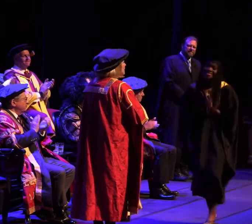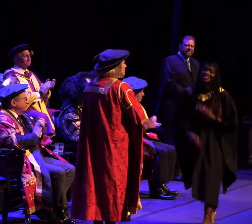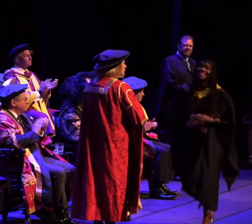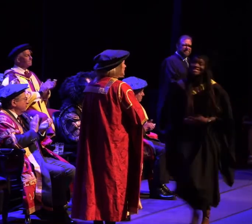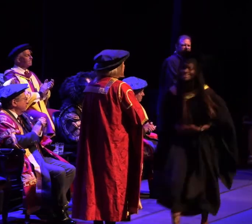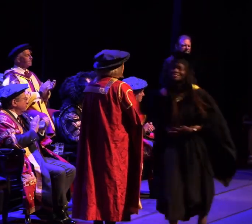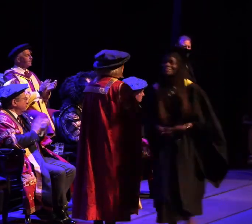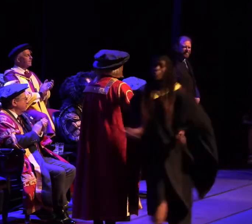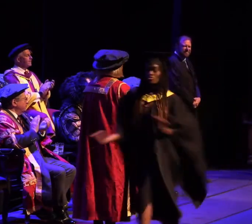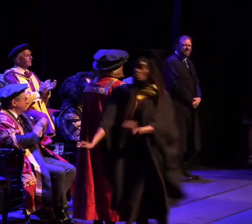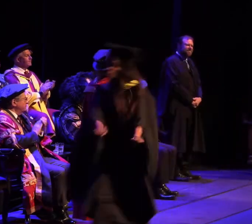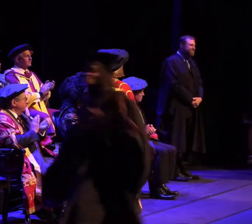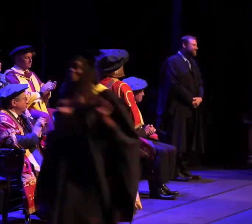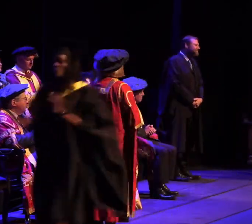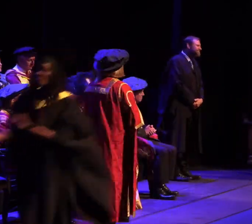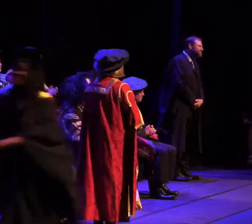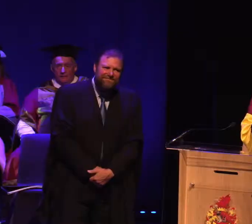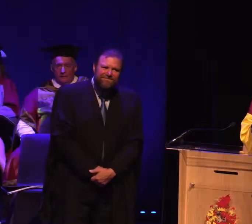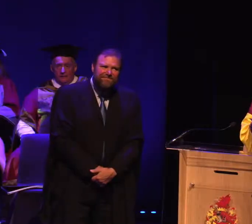Congratulations, Mara, we're good.